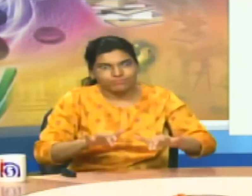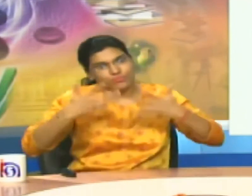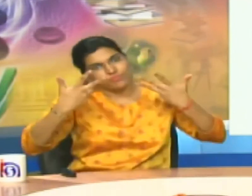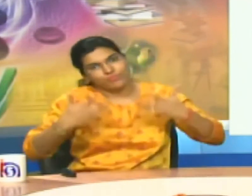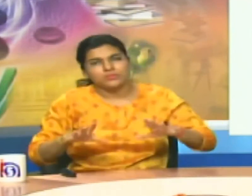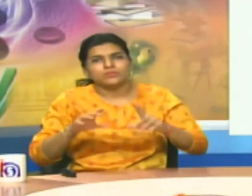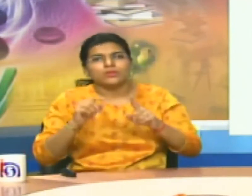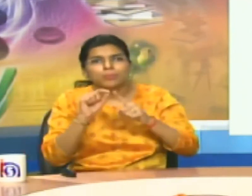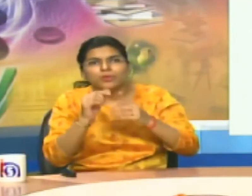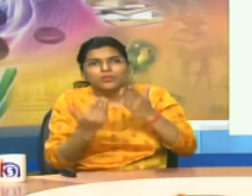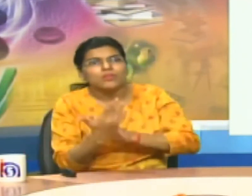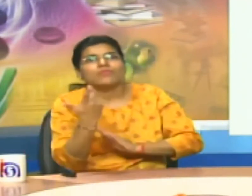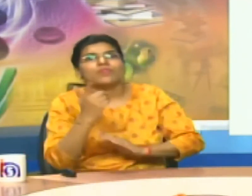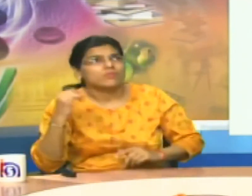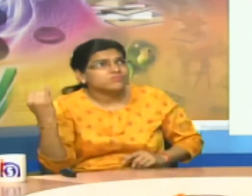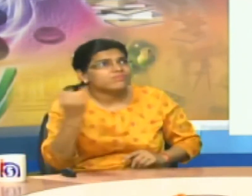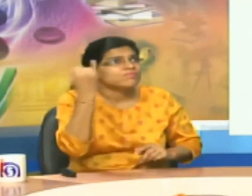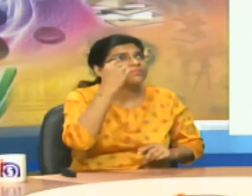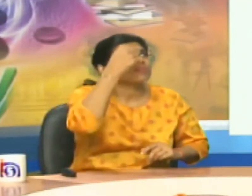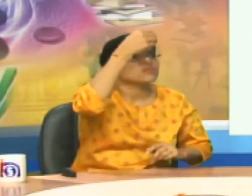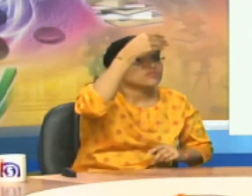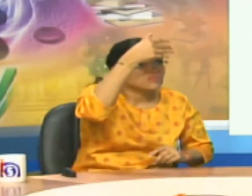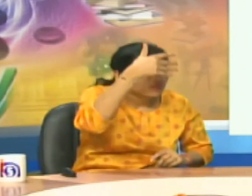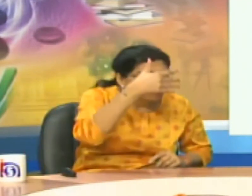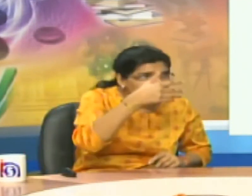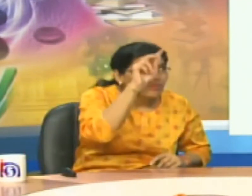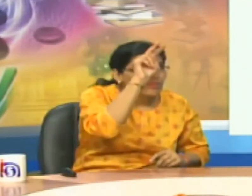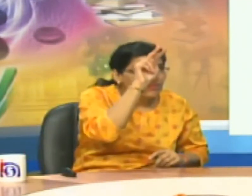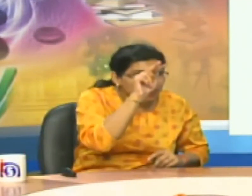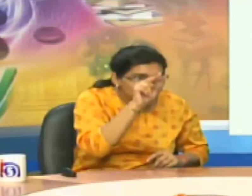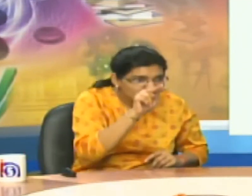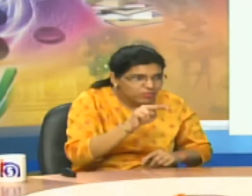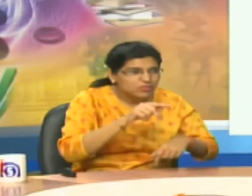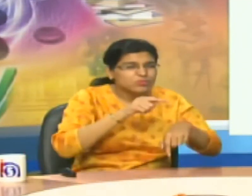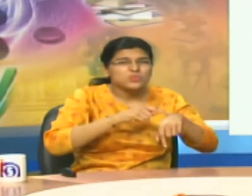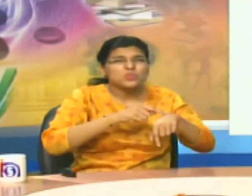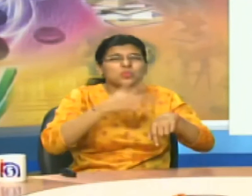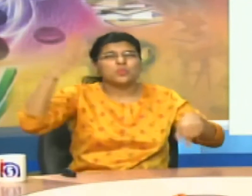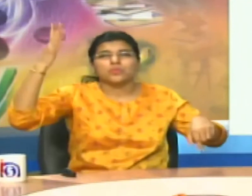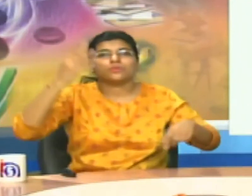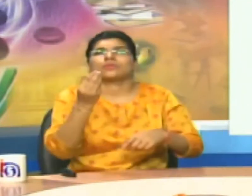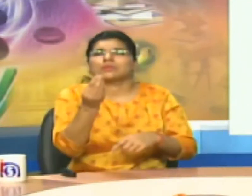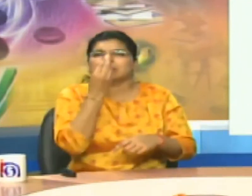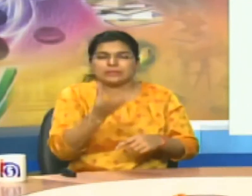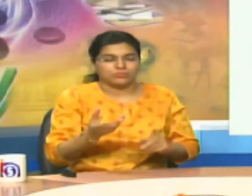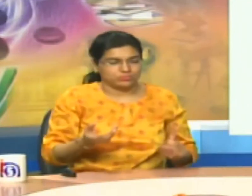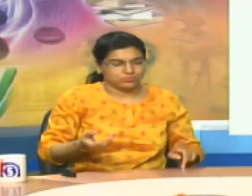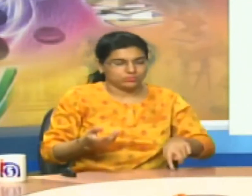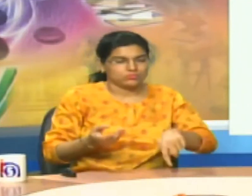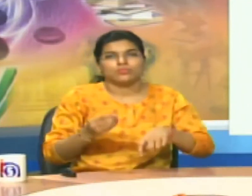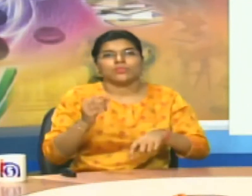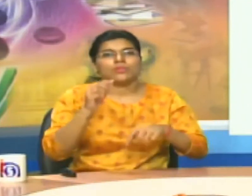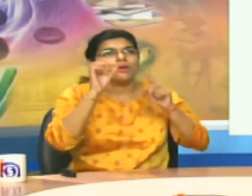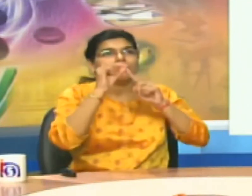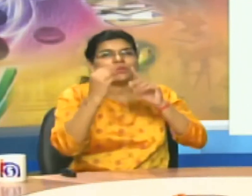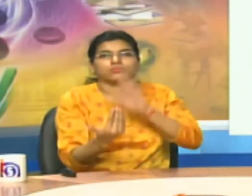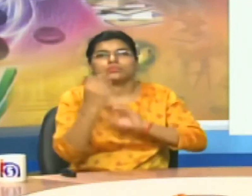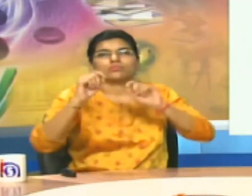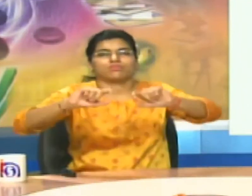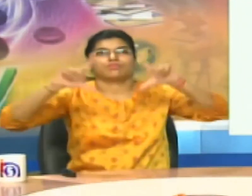two buttons together, when you have typed some of your work and you just want to take printout, then just go to file, then print option,